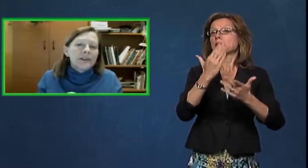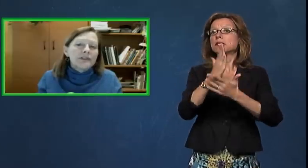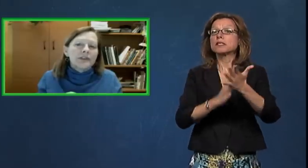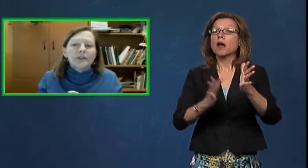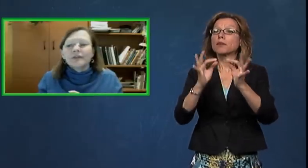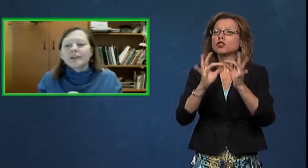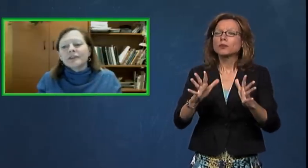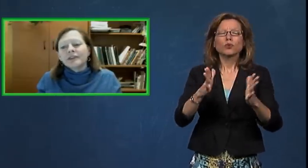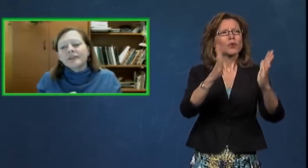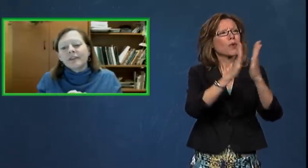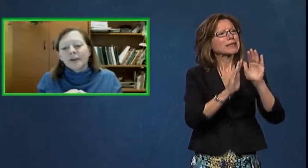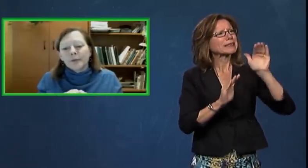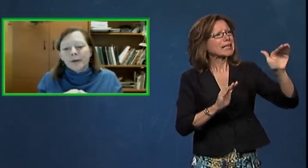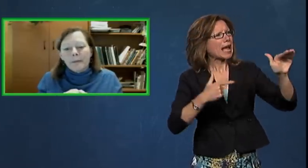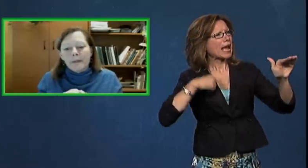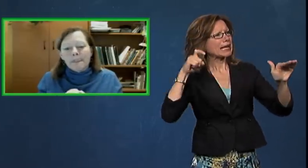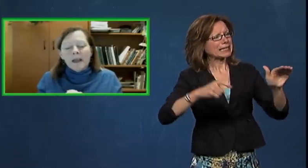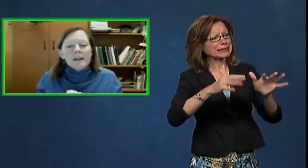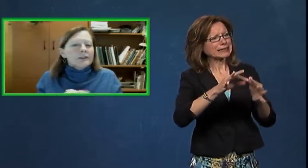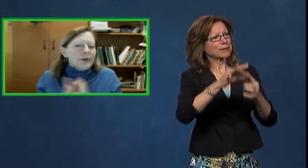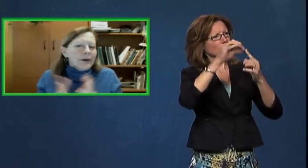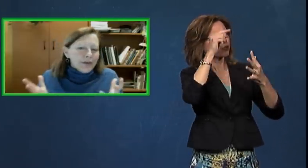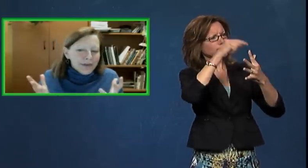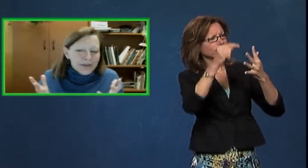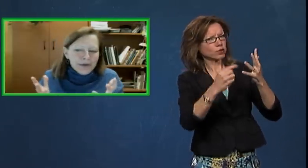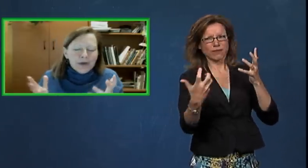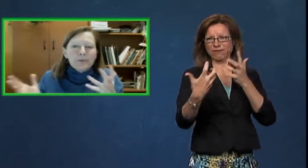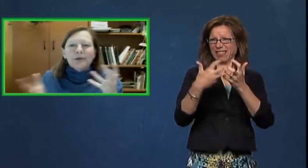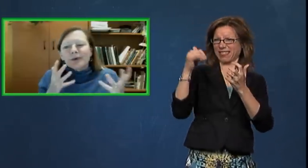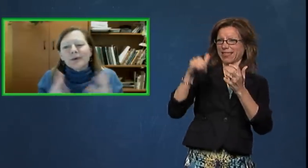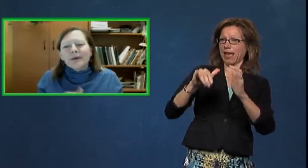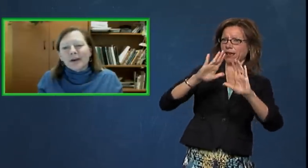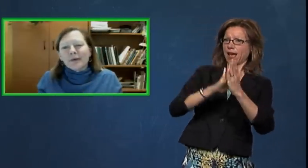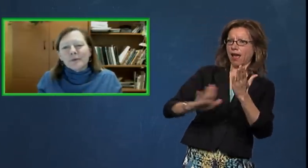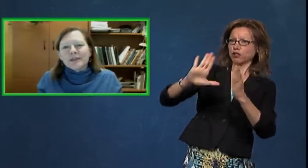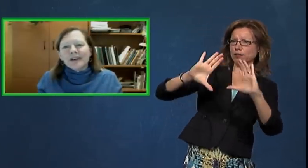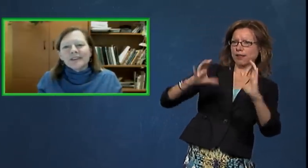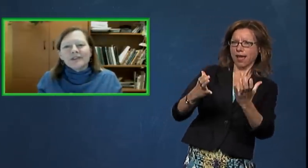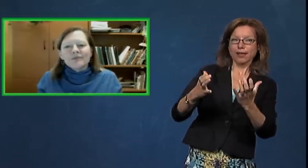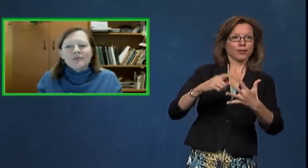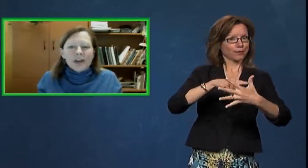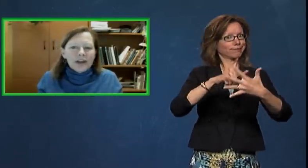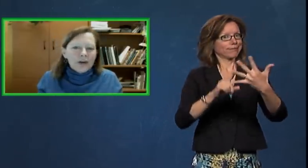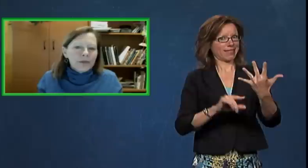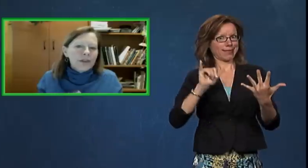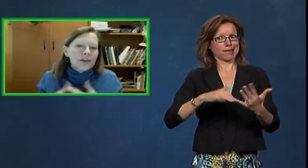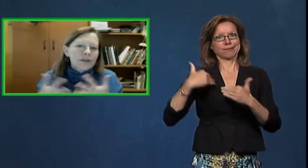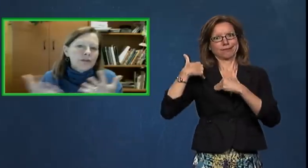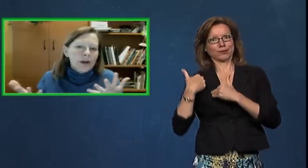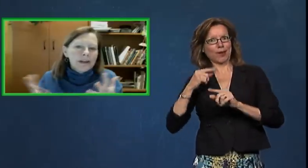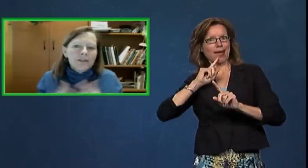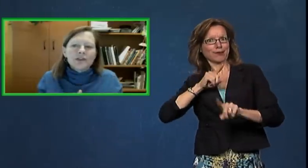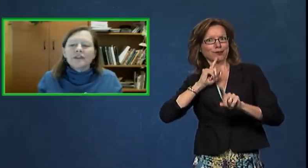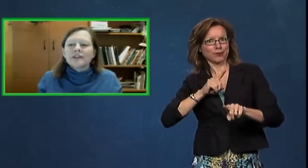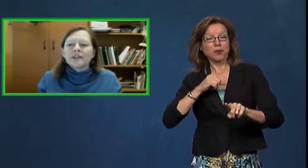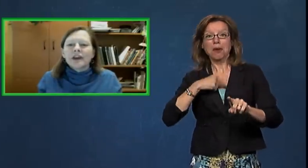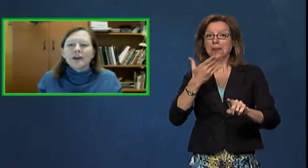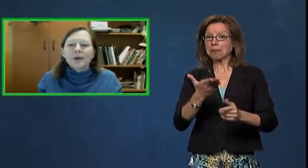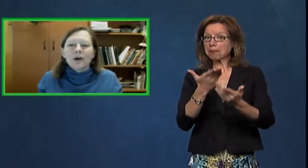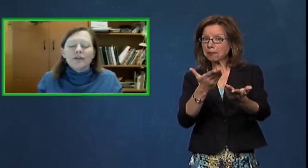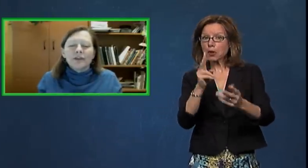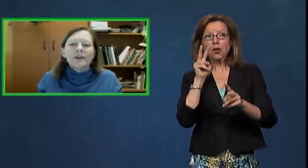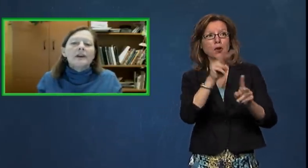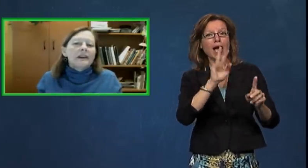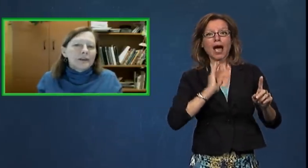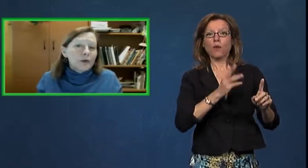their needs in a university environment. So I encourage you, I hope you'll go to our website and check out the variety of services that